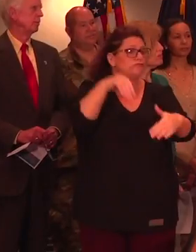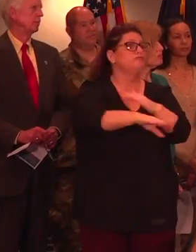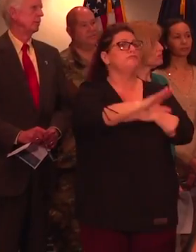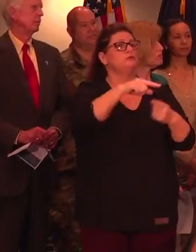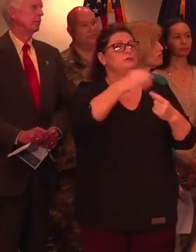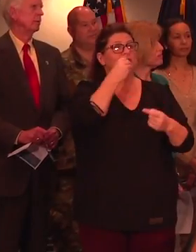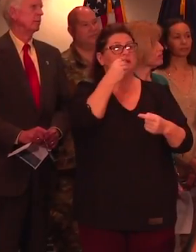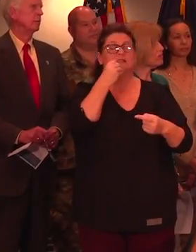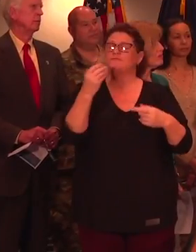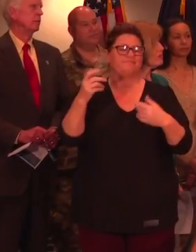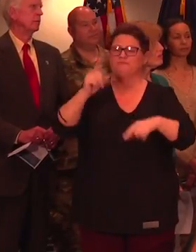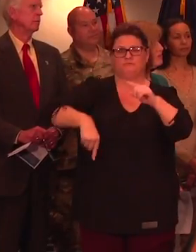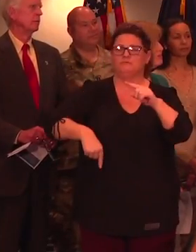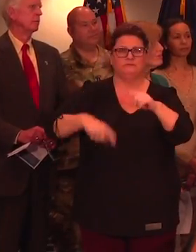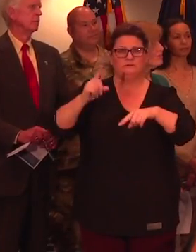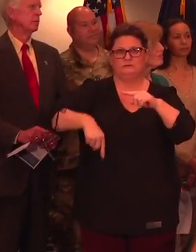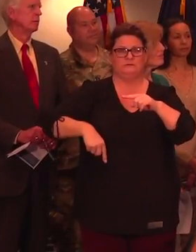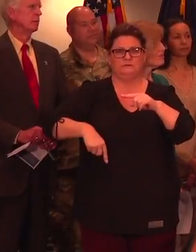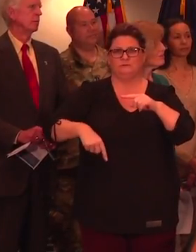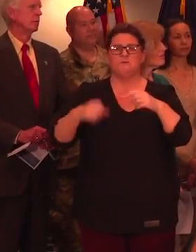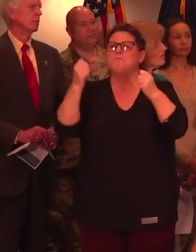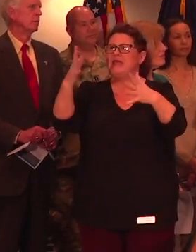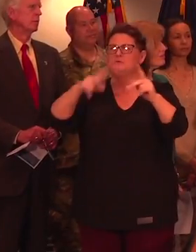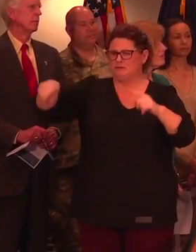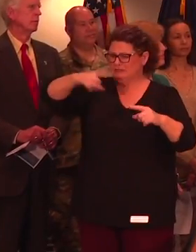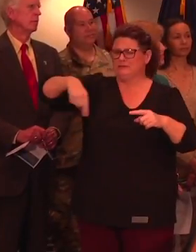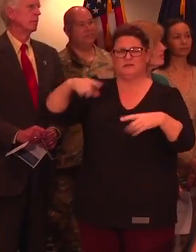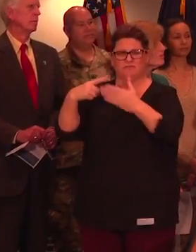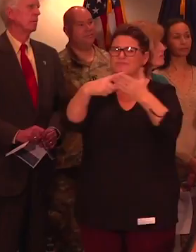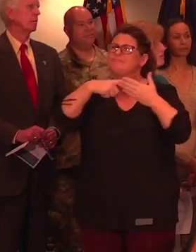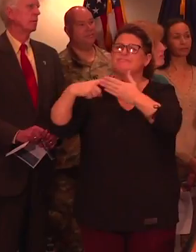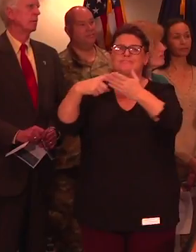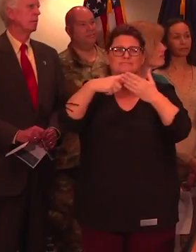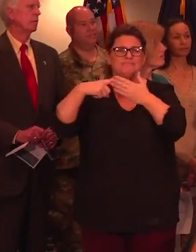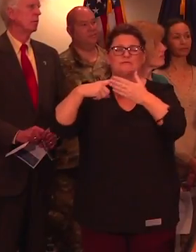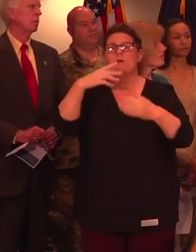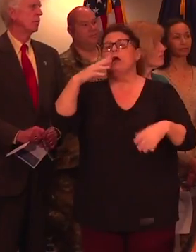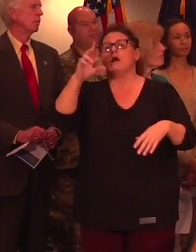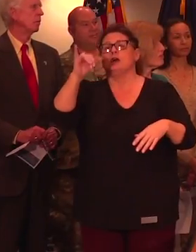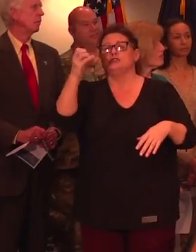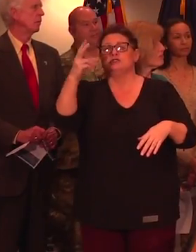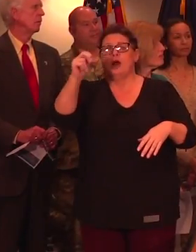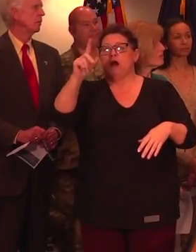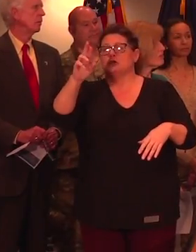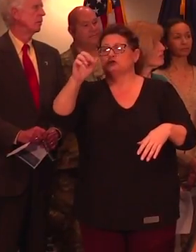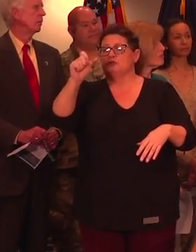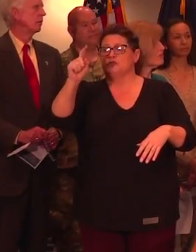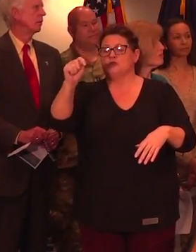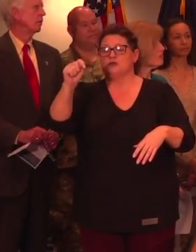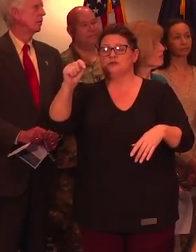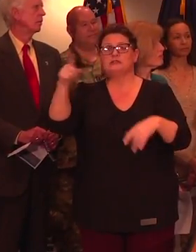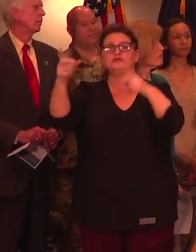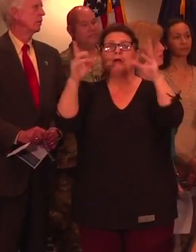with conversations with a number of people, including John Durst, who's the director of the South Carolina